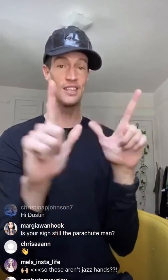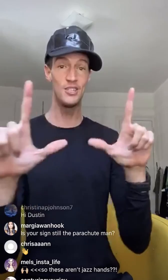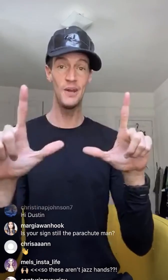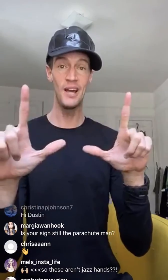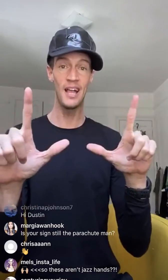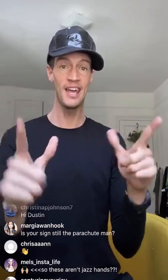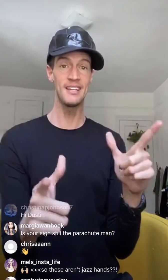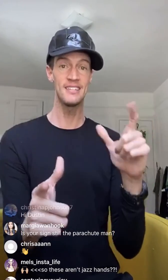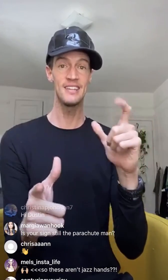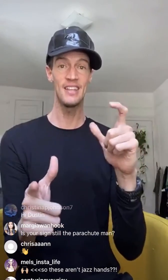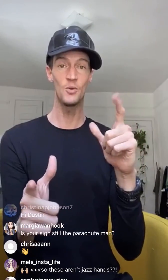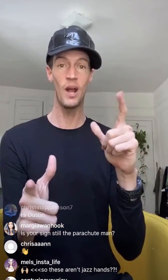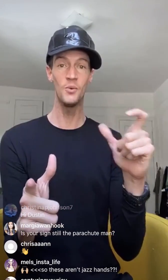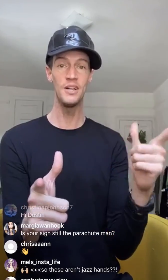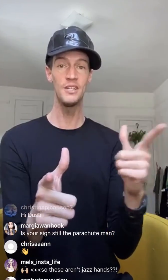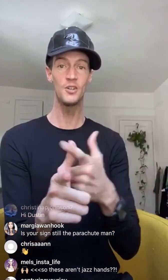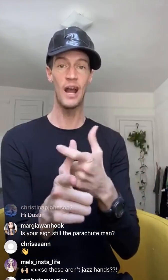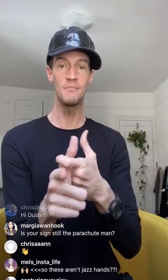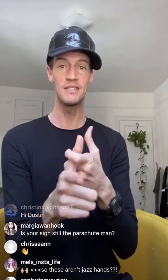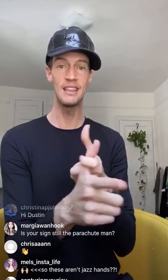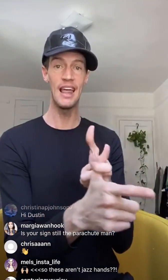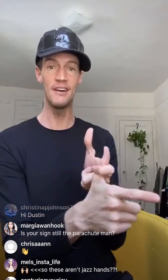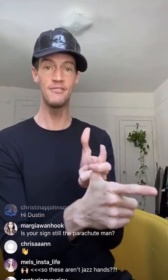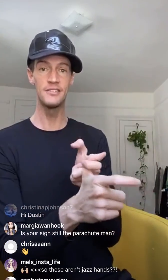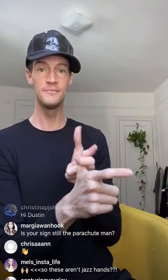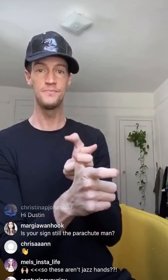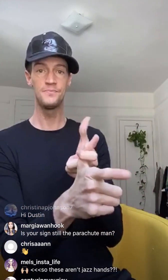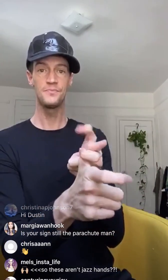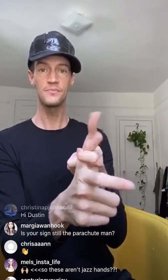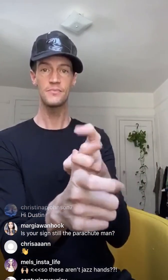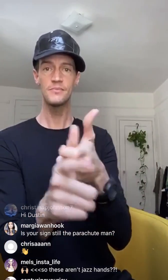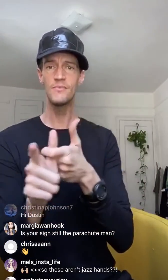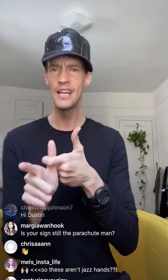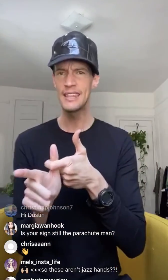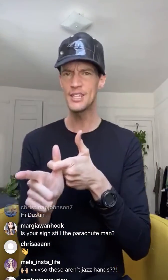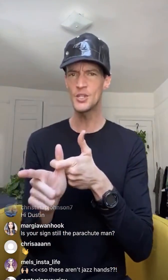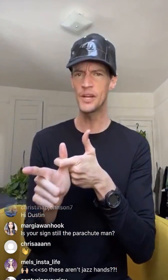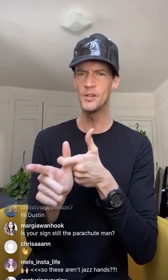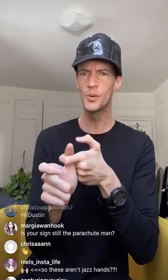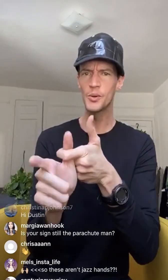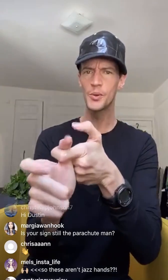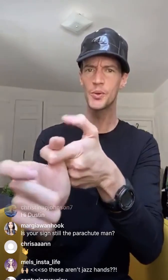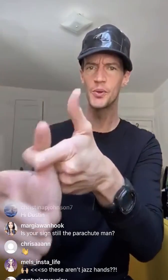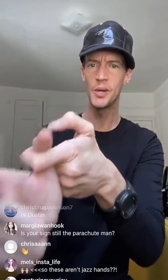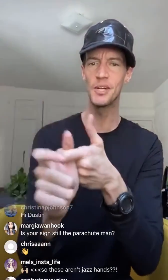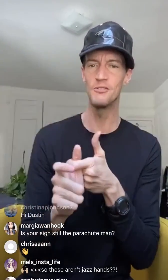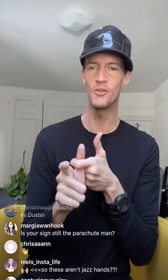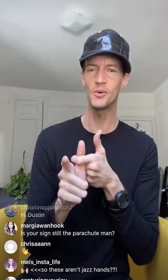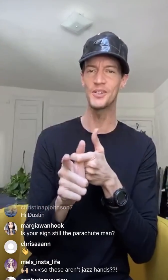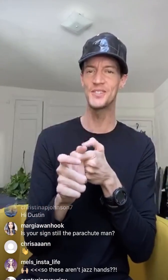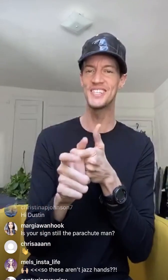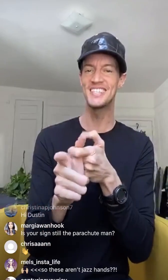walk, just the hands. Do, do, do, do, do, do, do, do, do. If you want to run, this is a really cute